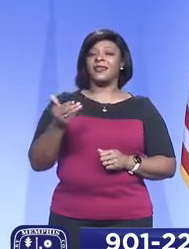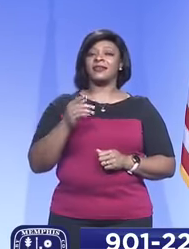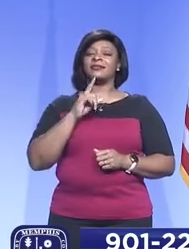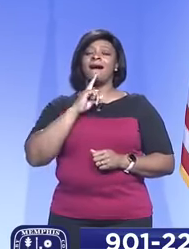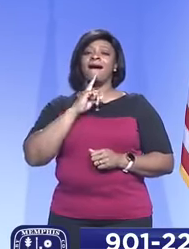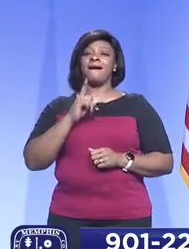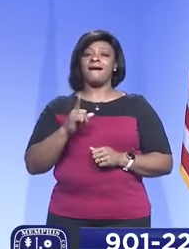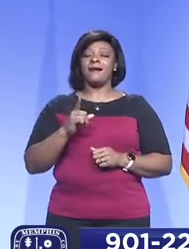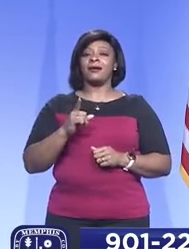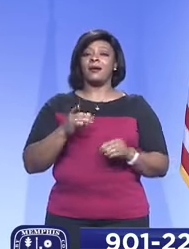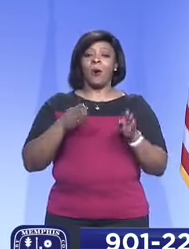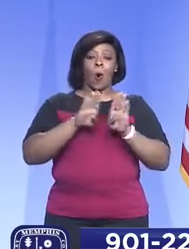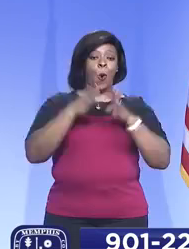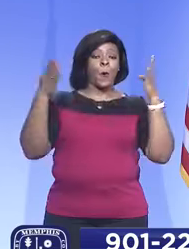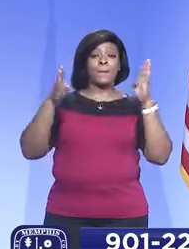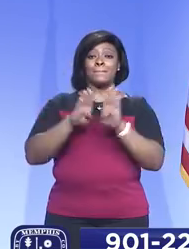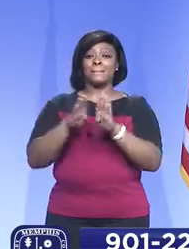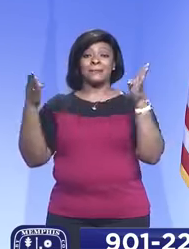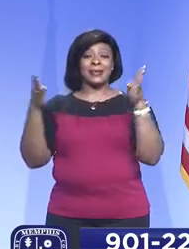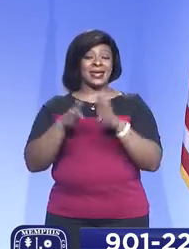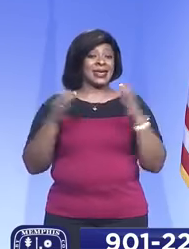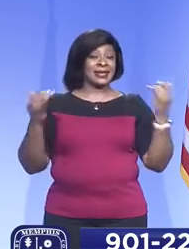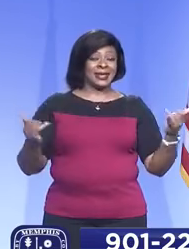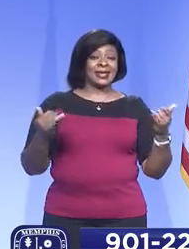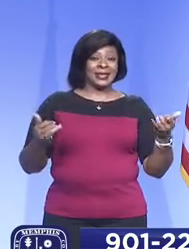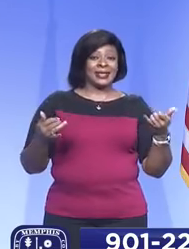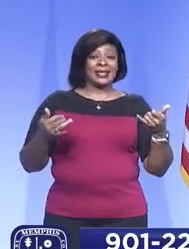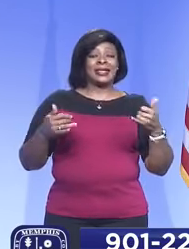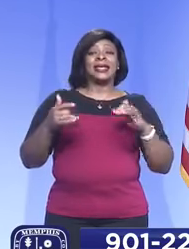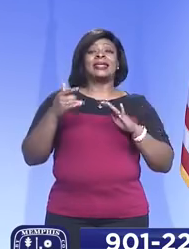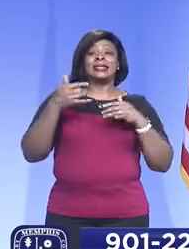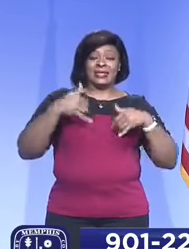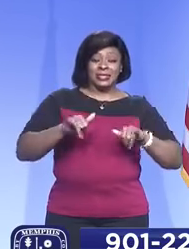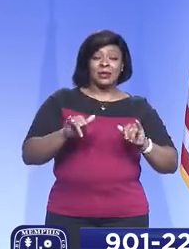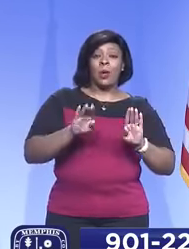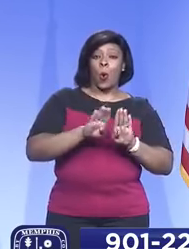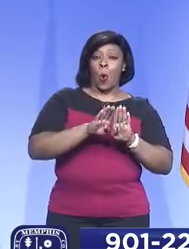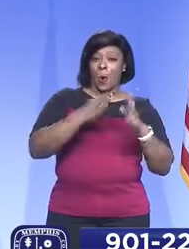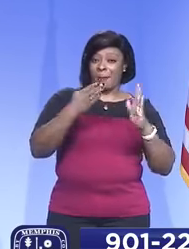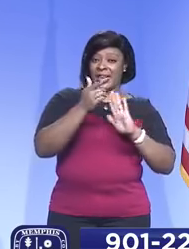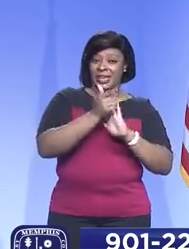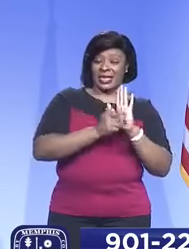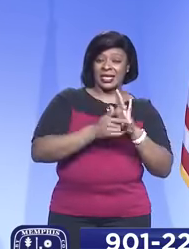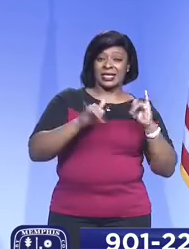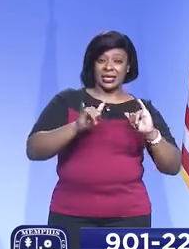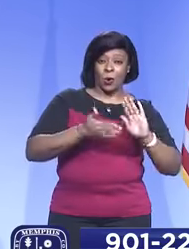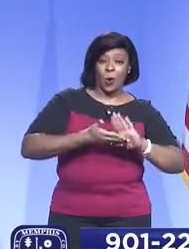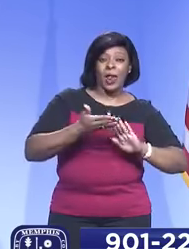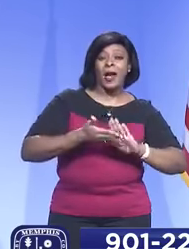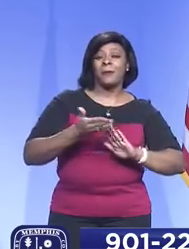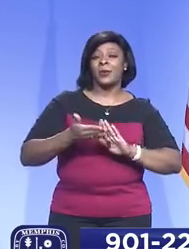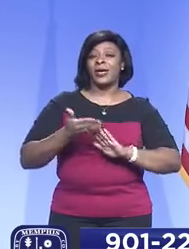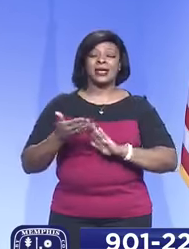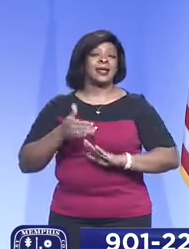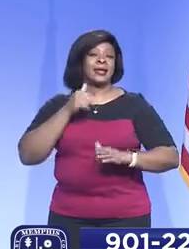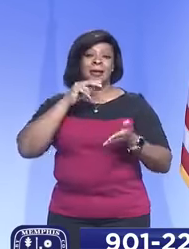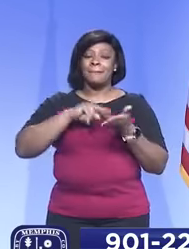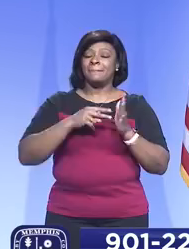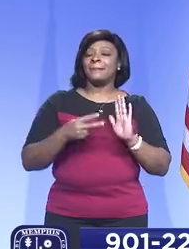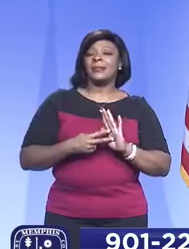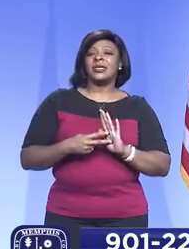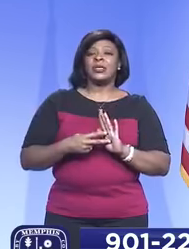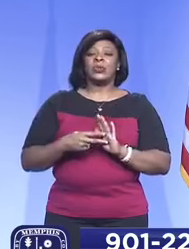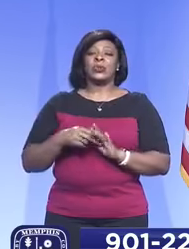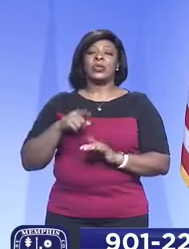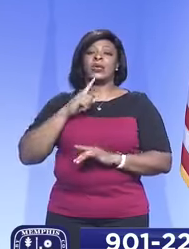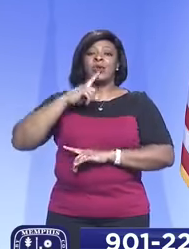are open and legally open, are allowed to operate, does not mean that it is